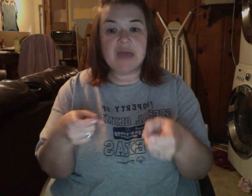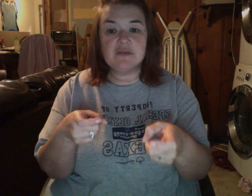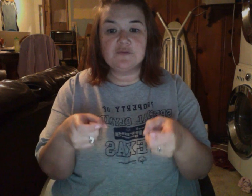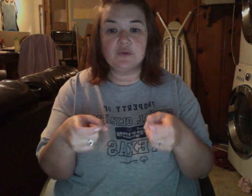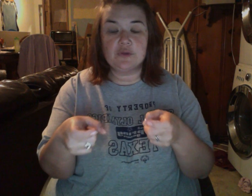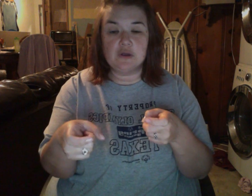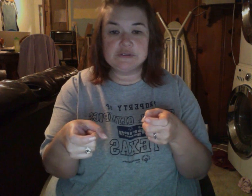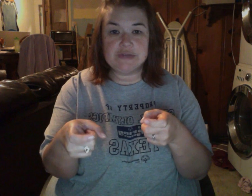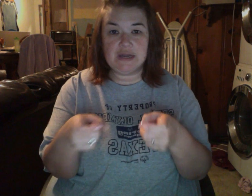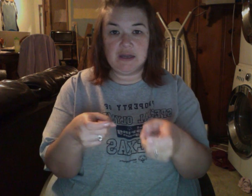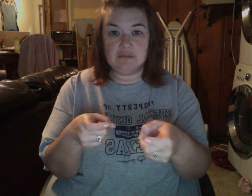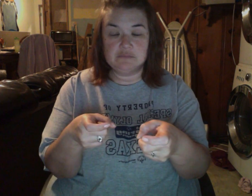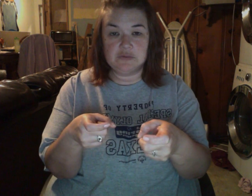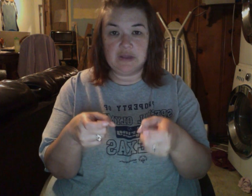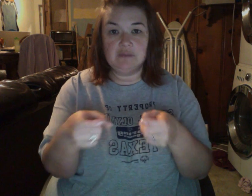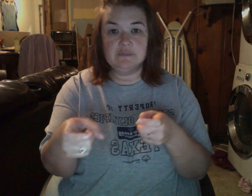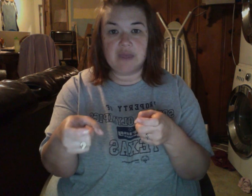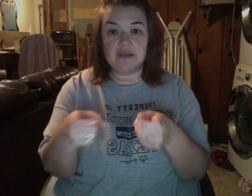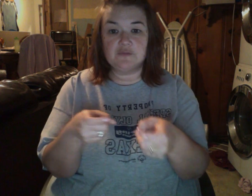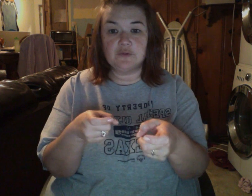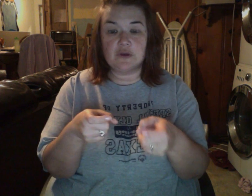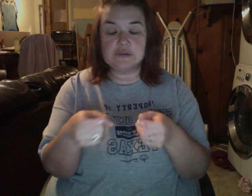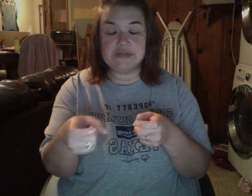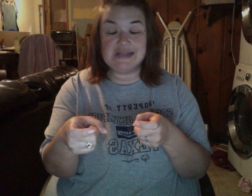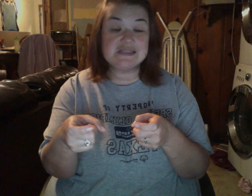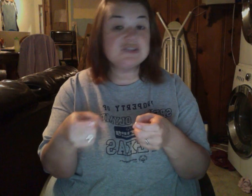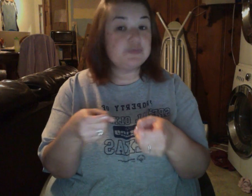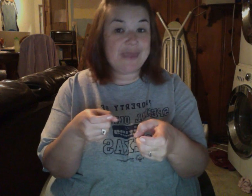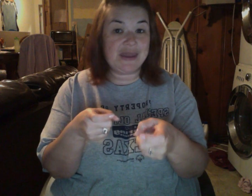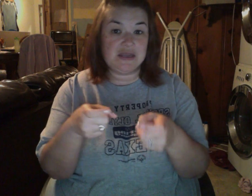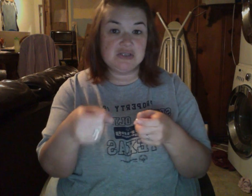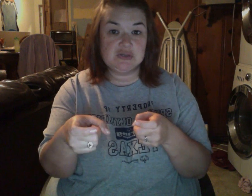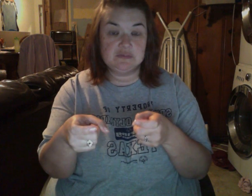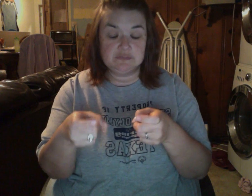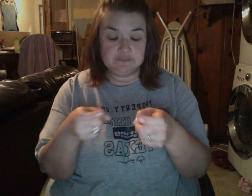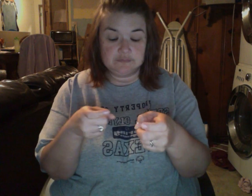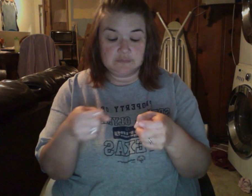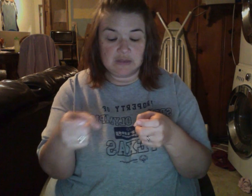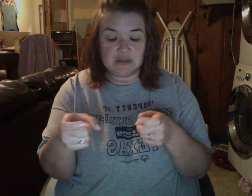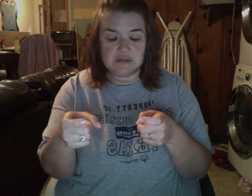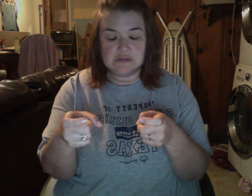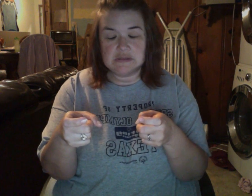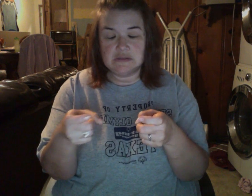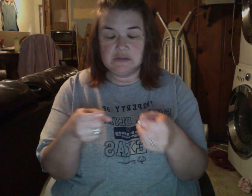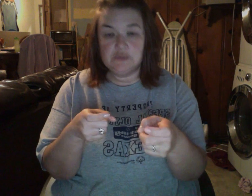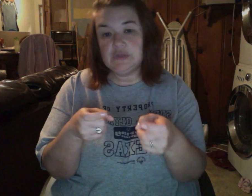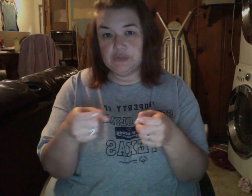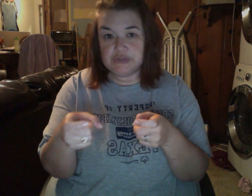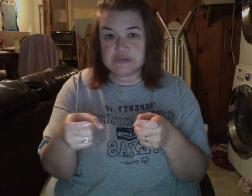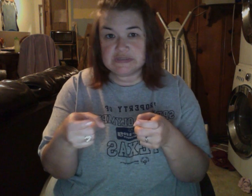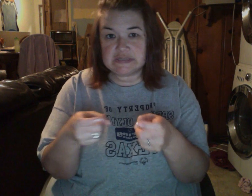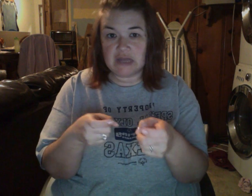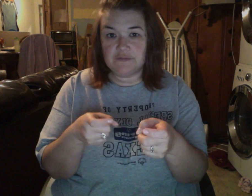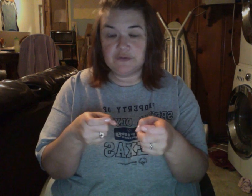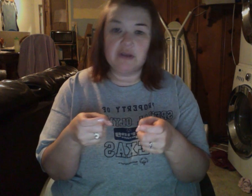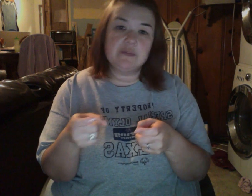and forth alternating. Okay, back and forth alternating. This is to manage. You would use this sign if you're talking about